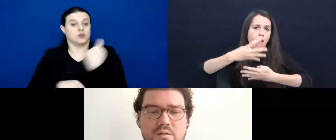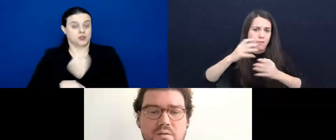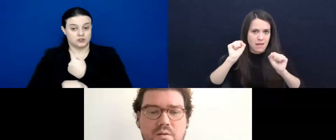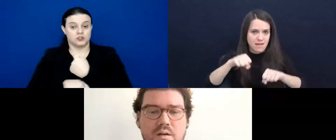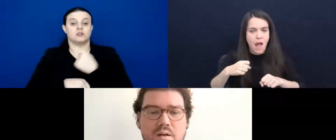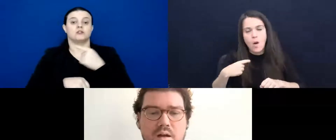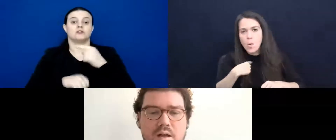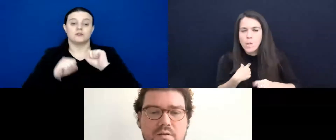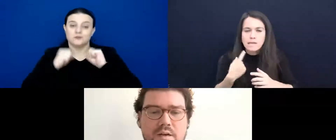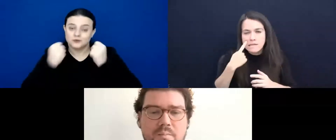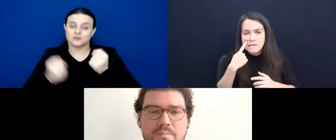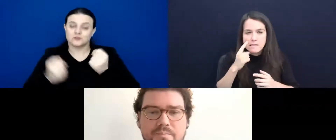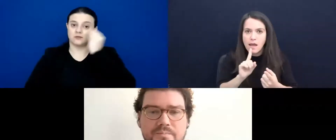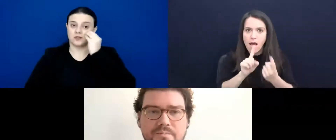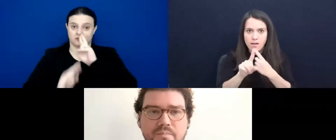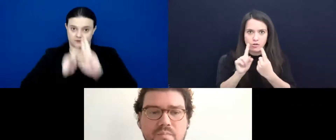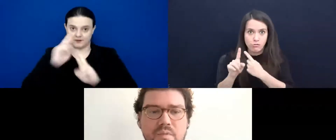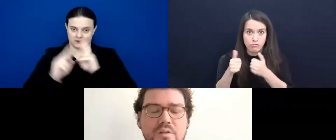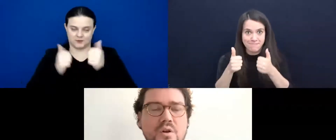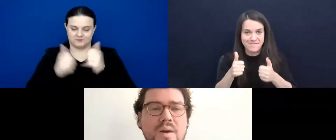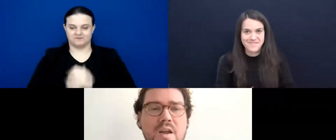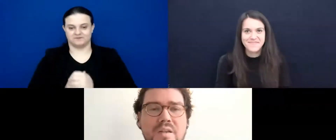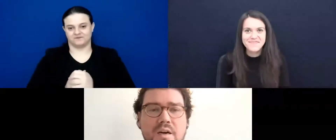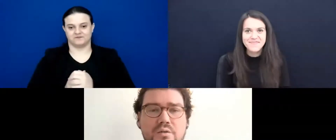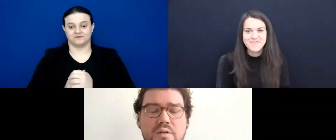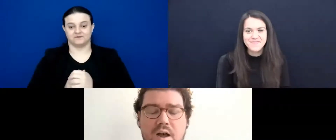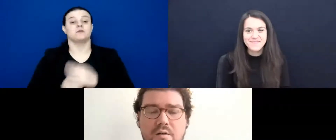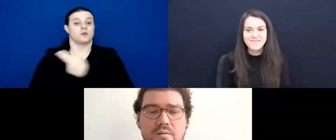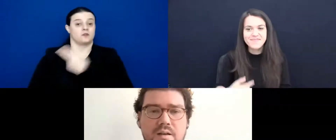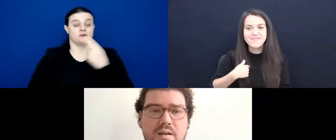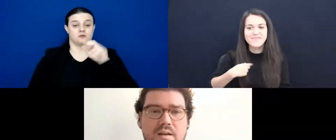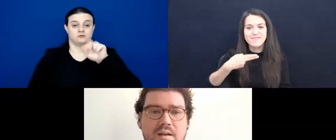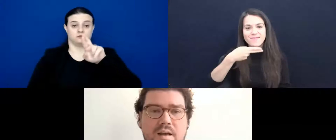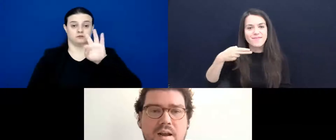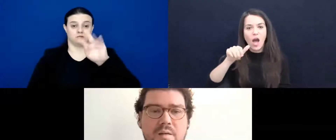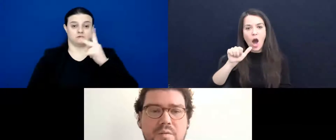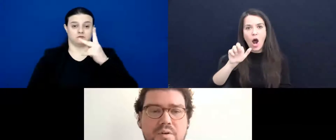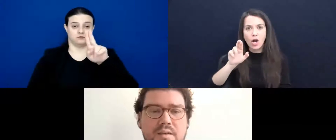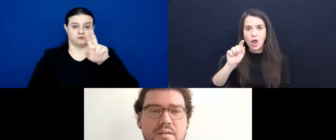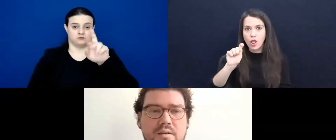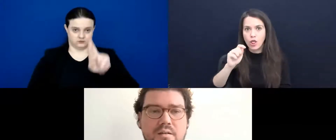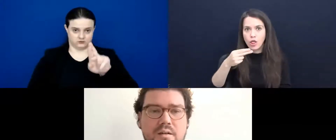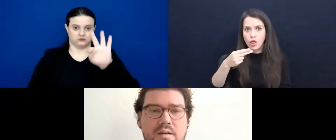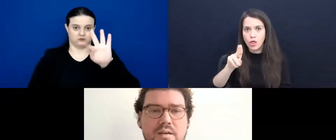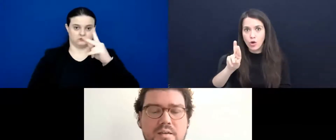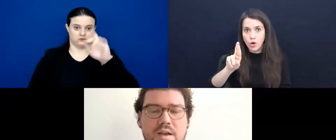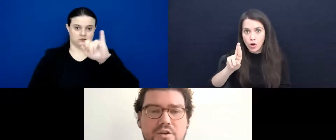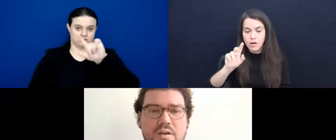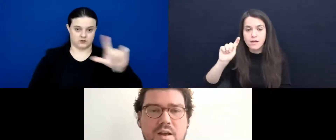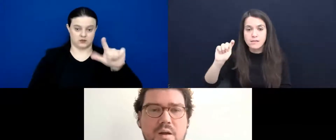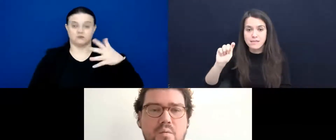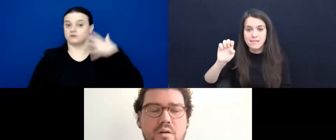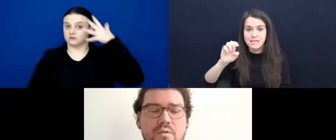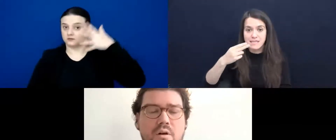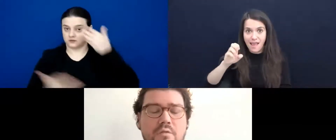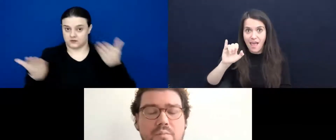best to answer them. So my name is Arthur Tile, and I am the presenter in this session,